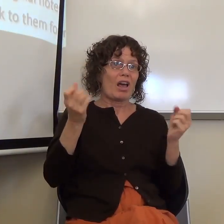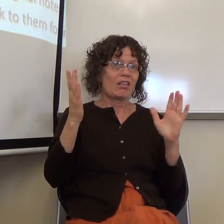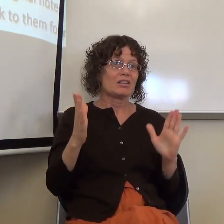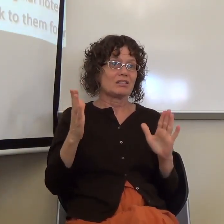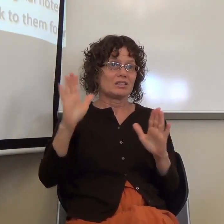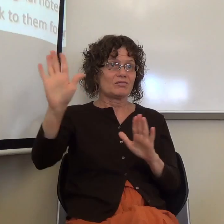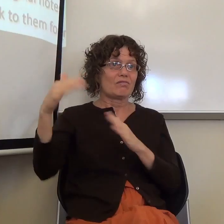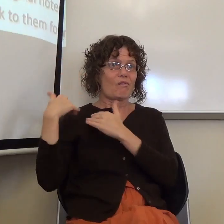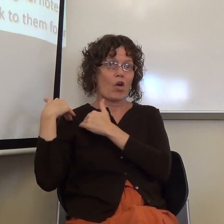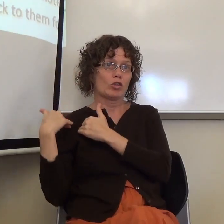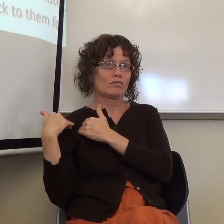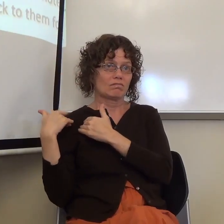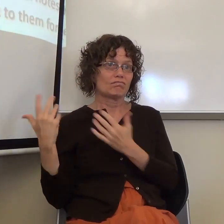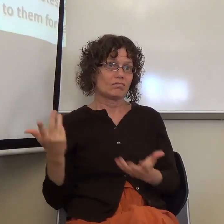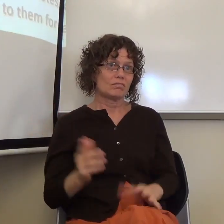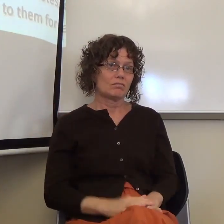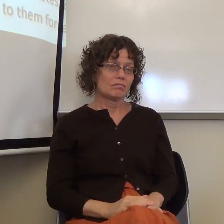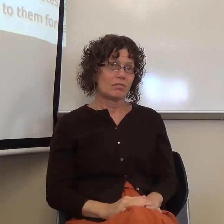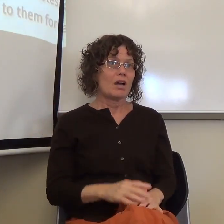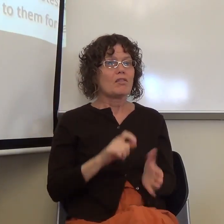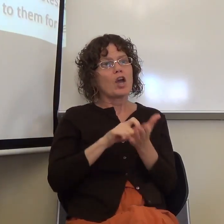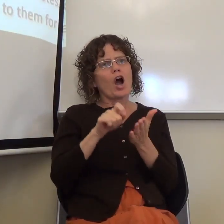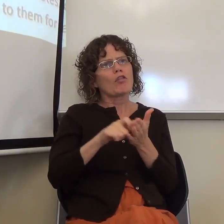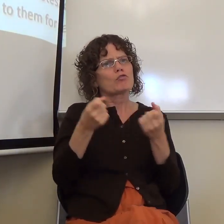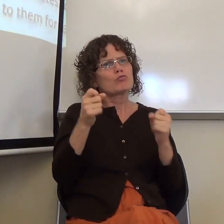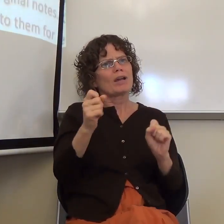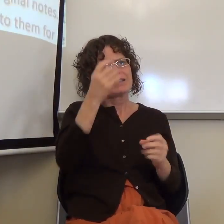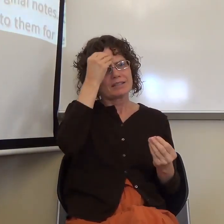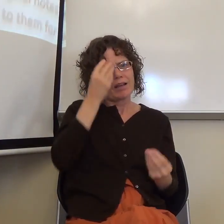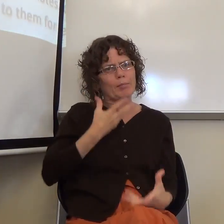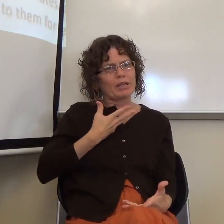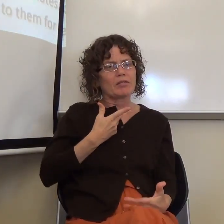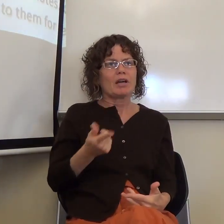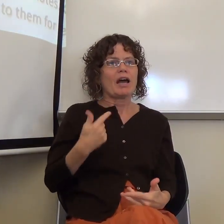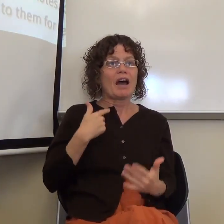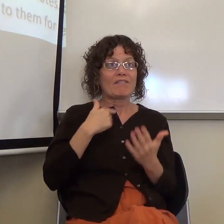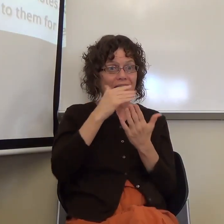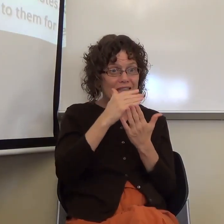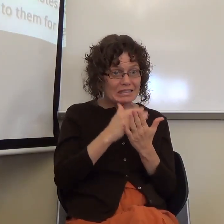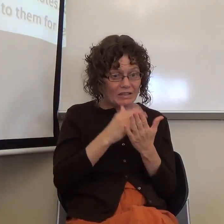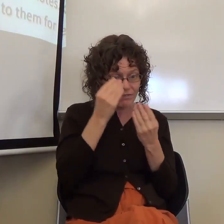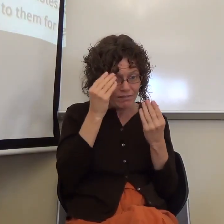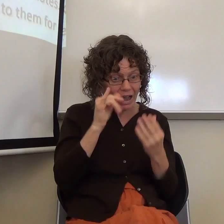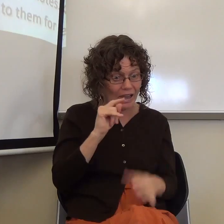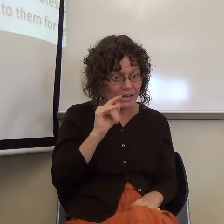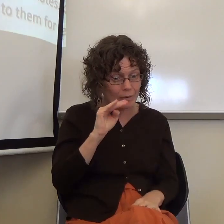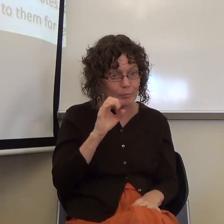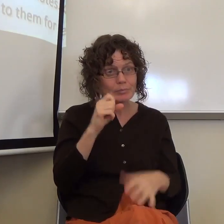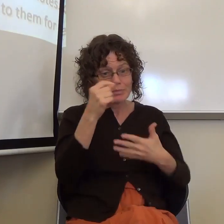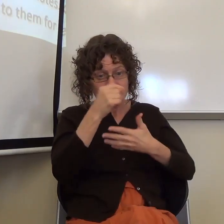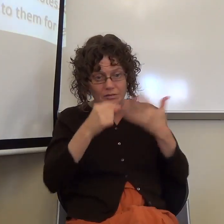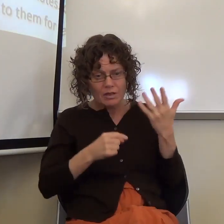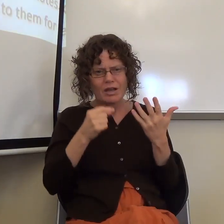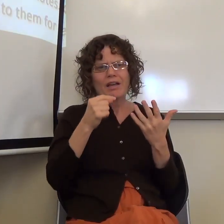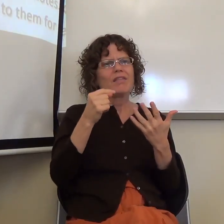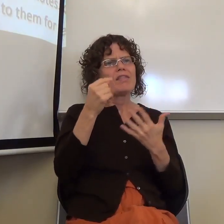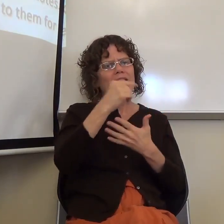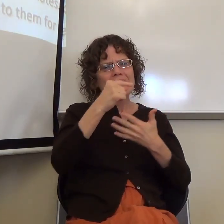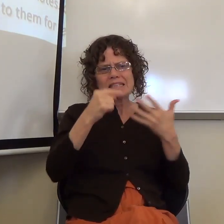this week? Okay, is there a list of items? What does the list illustrate? Okay,